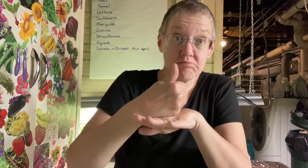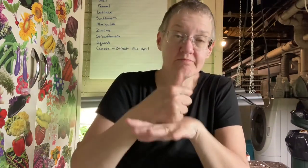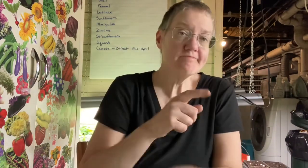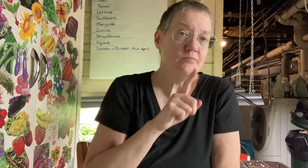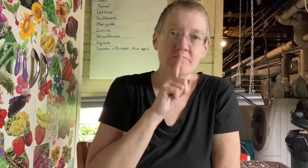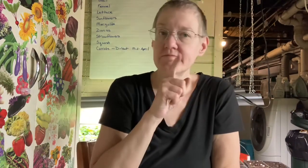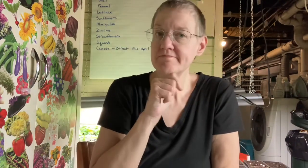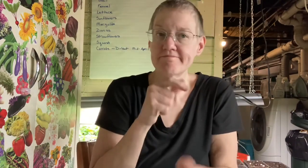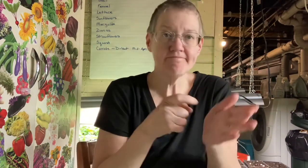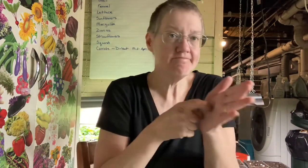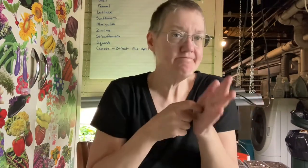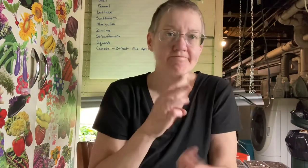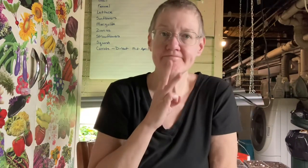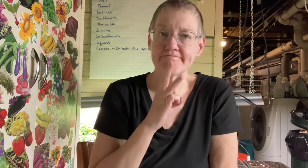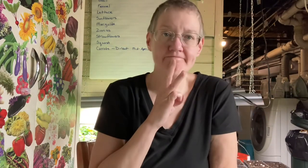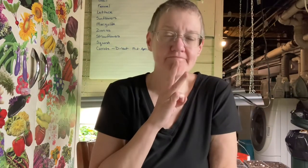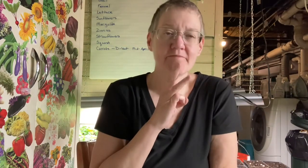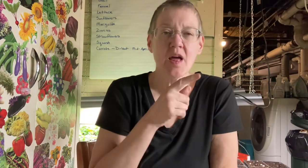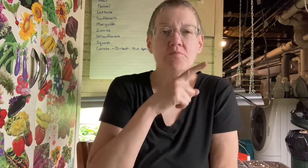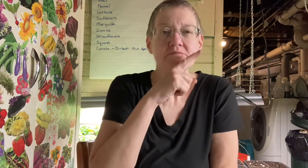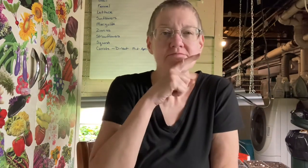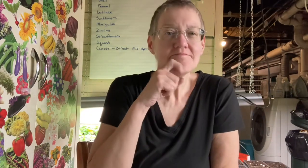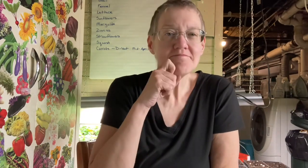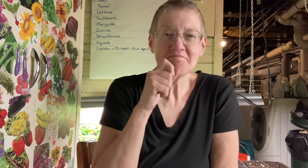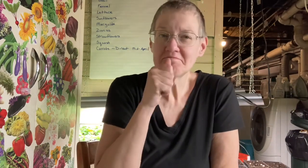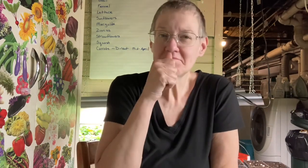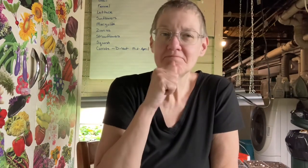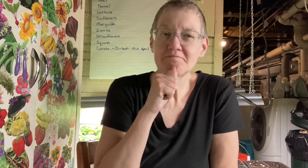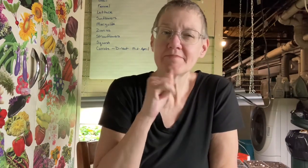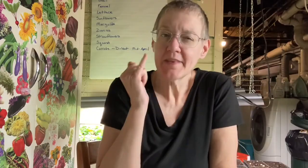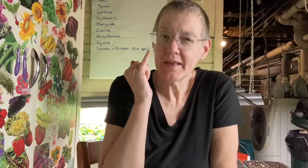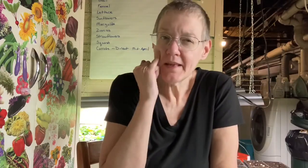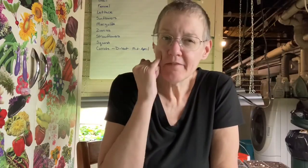established, they don't require much water. They're drought tolerant.